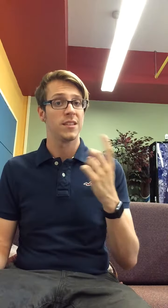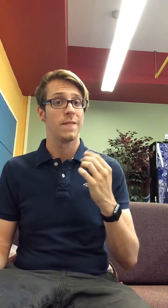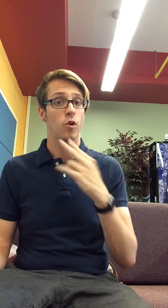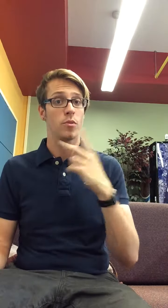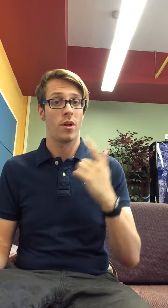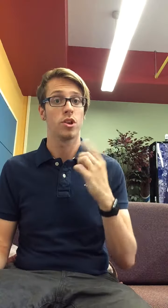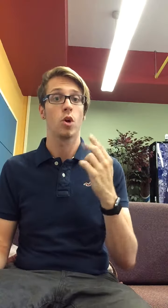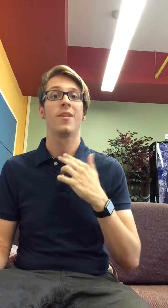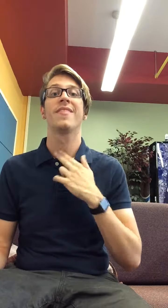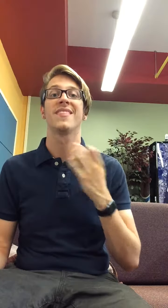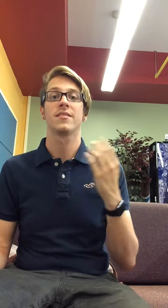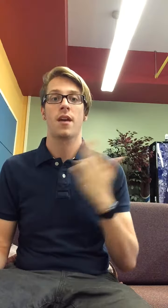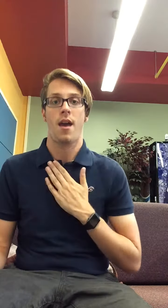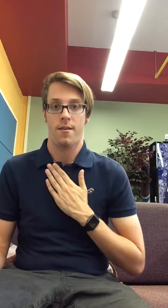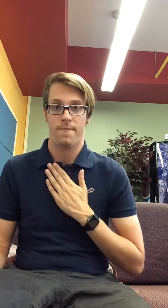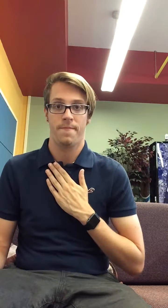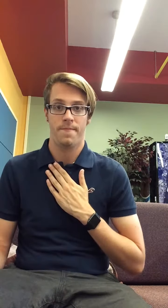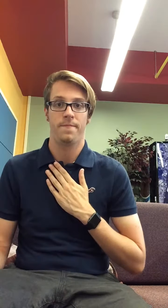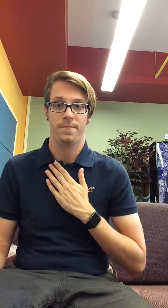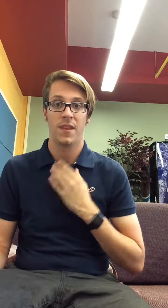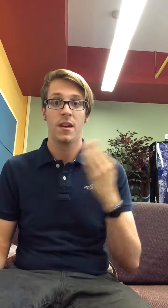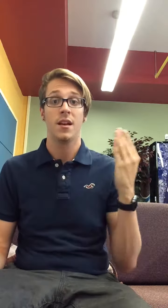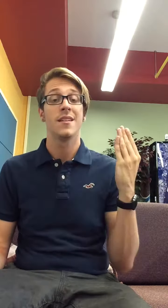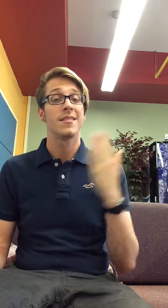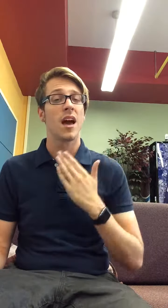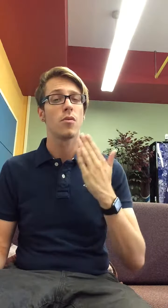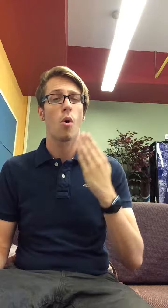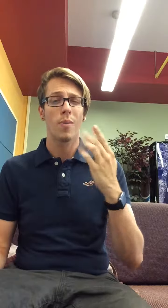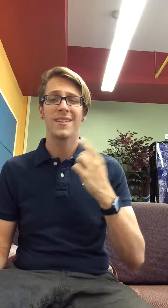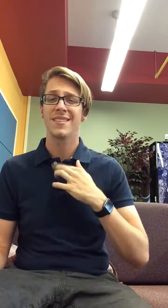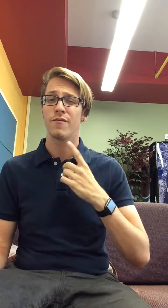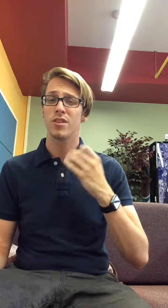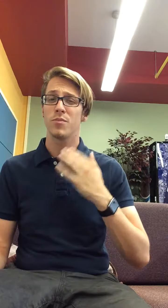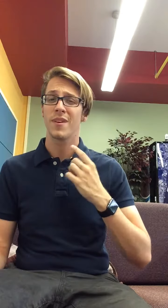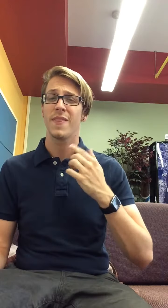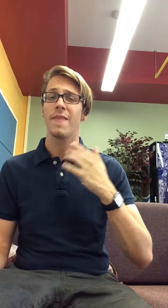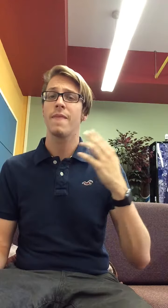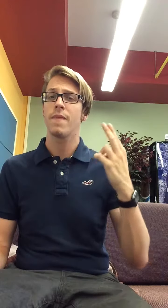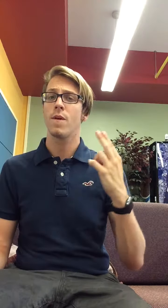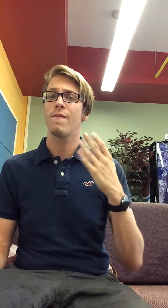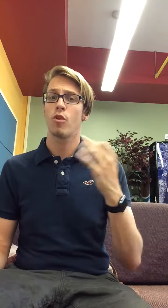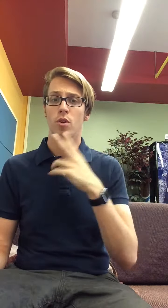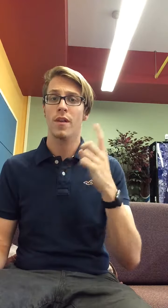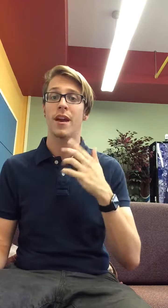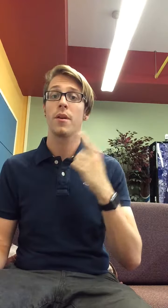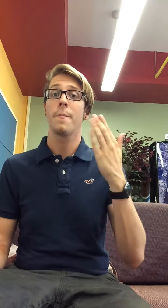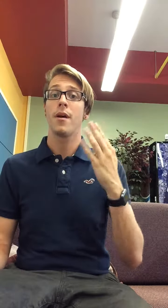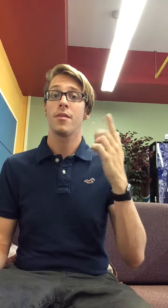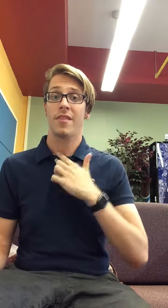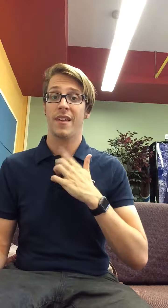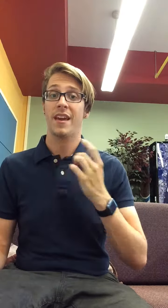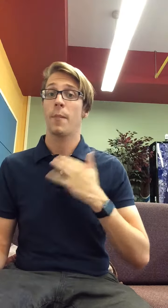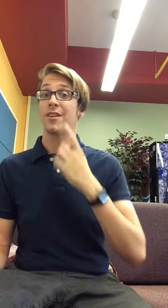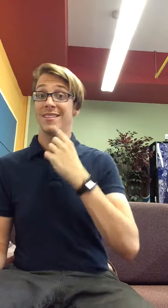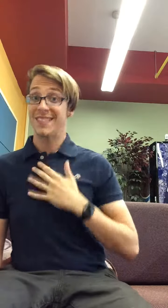this guy. Now, the only difference between the formula with compounded monthly and compounded daily